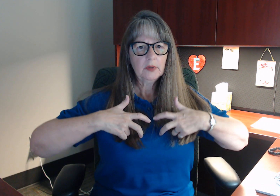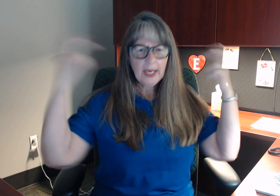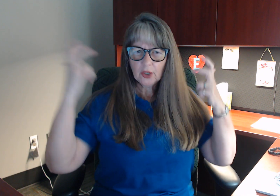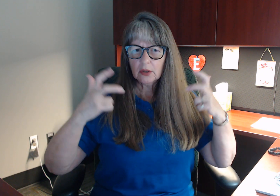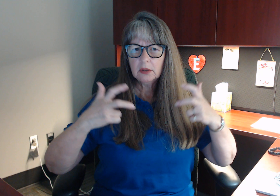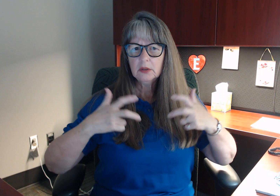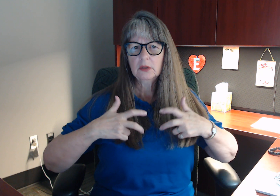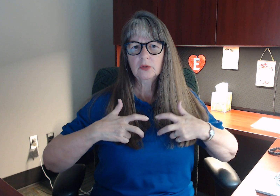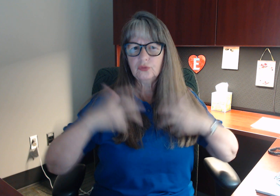Anger.